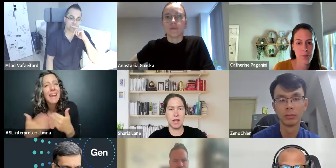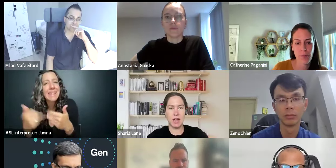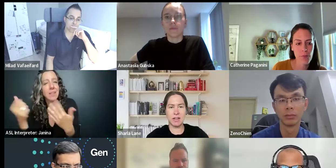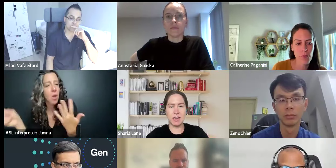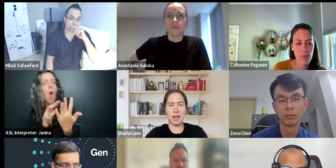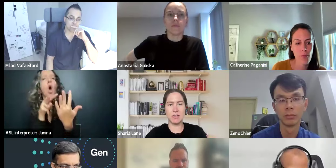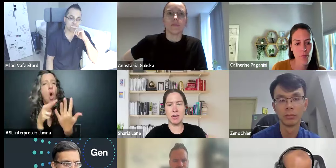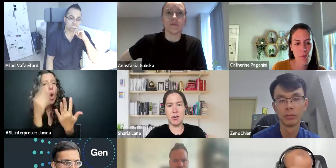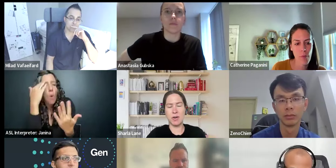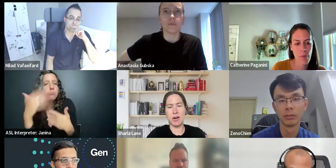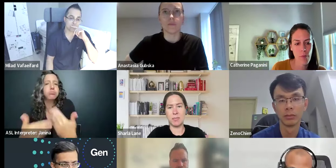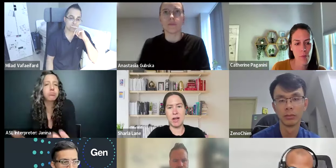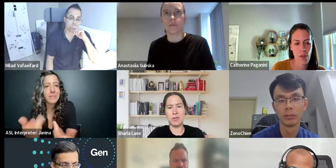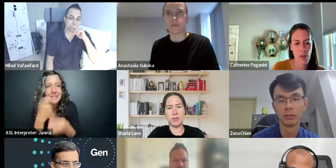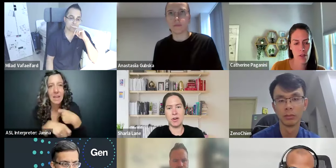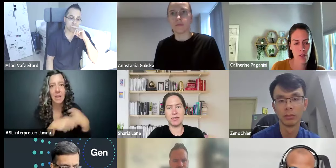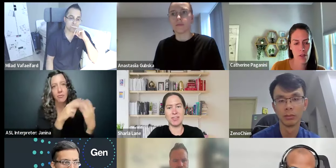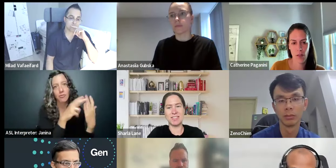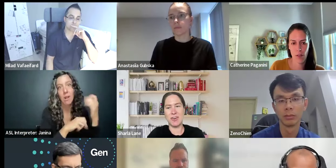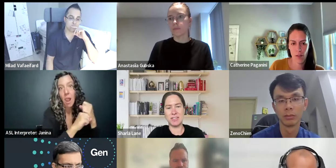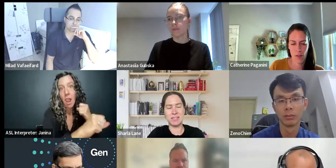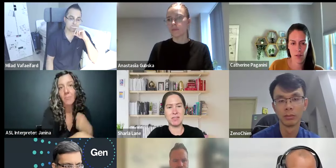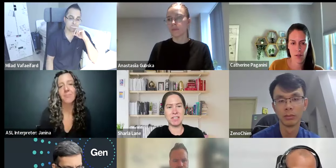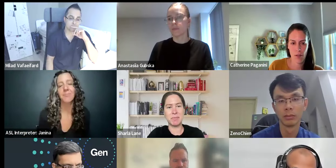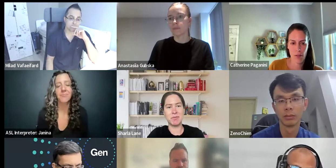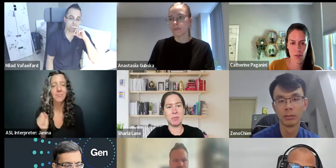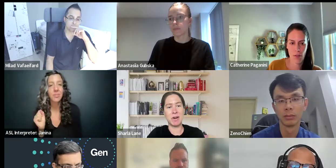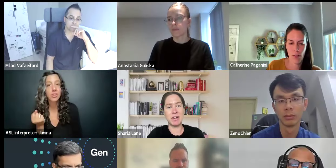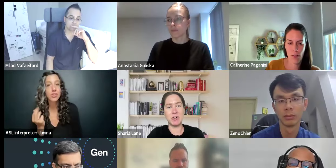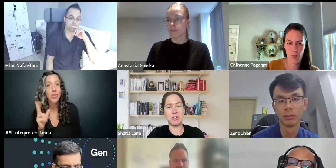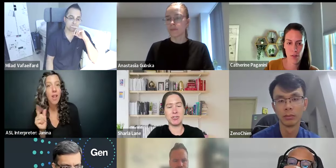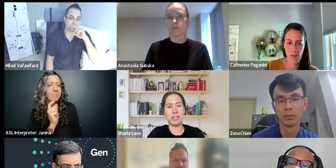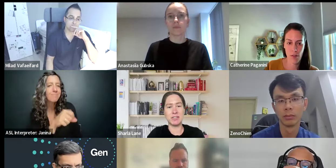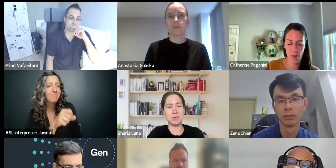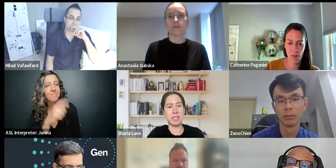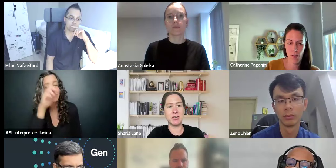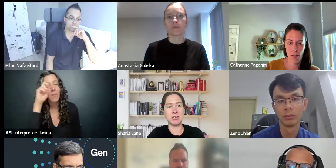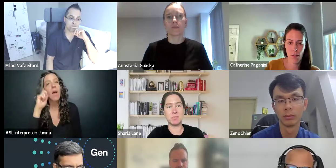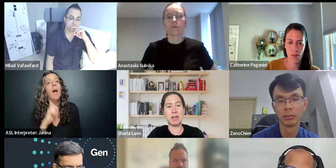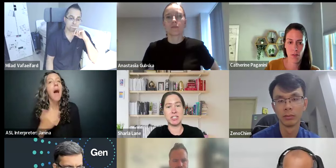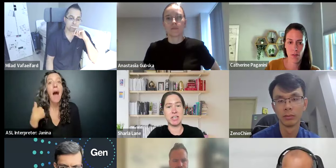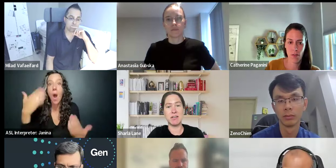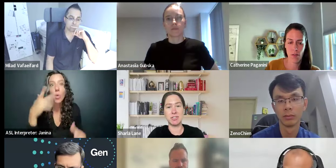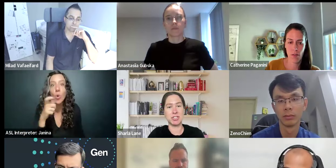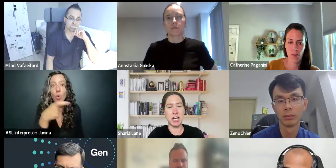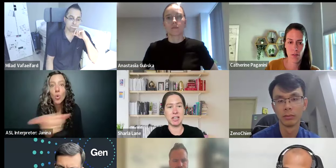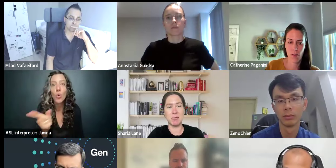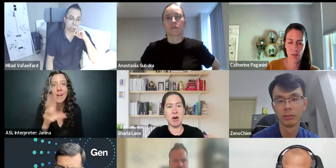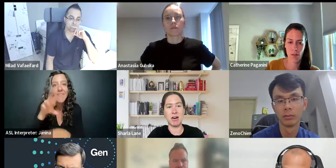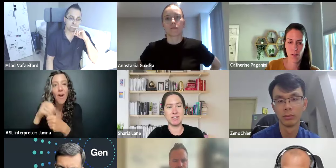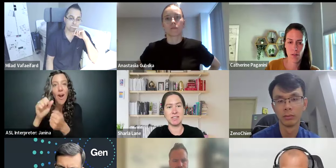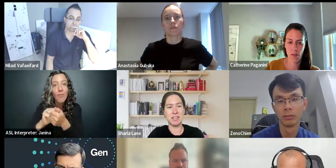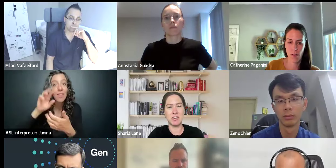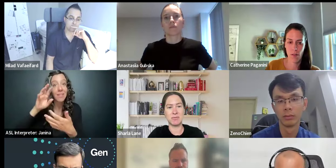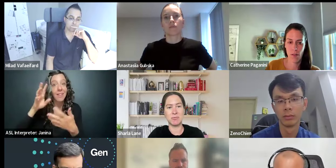Yeah. And you know, I don't know who else on this call has done events before, but I know usually there's a really long spreadsheet of just checking